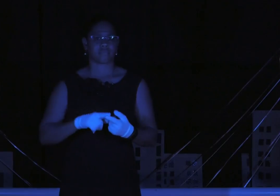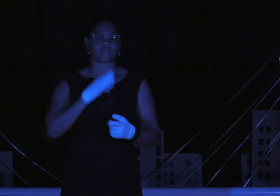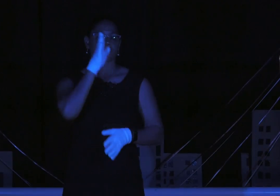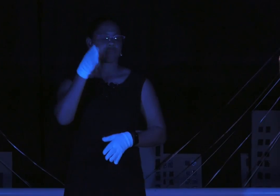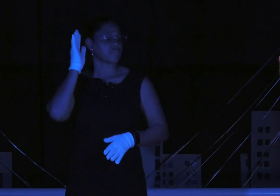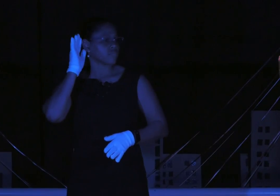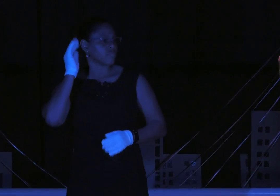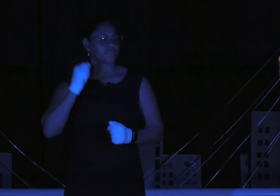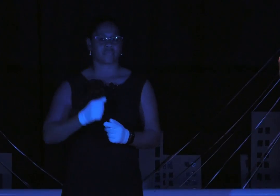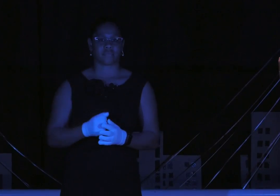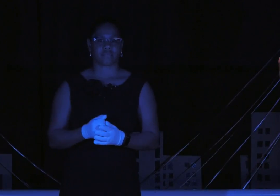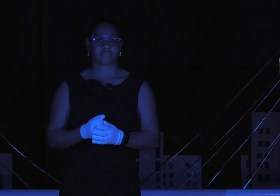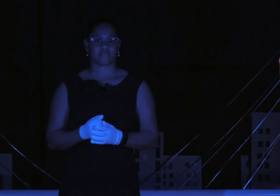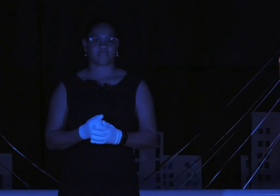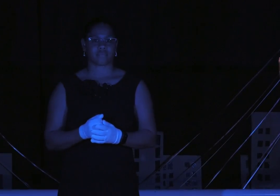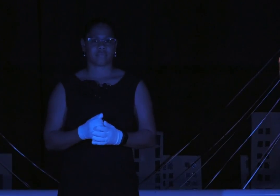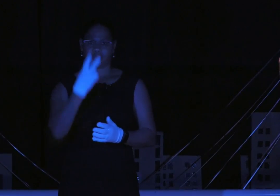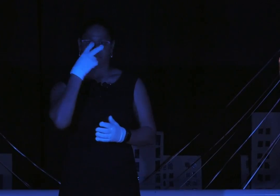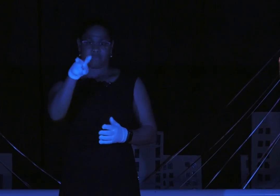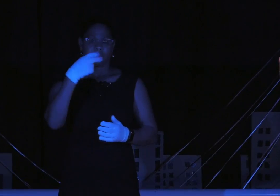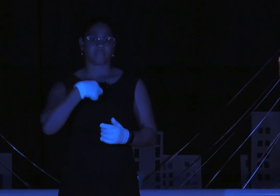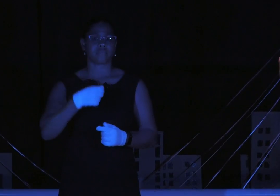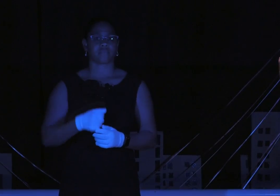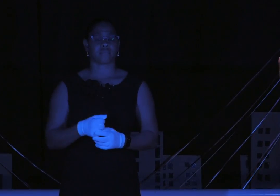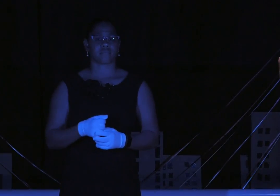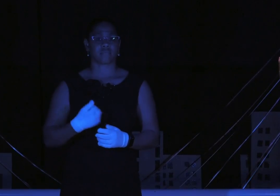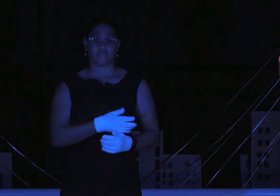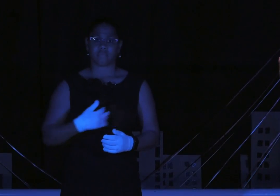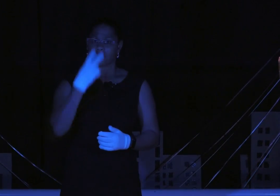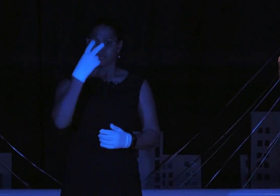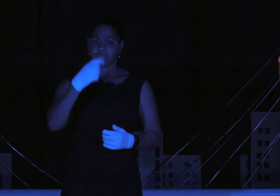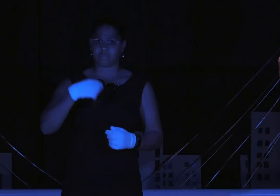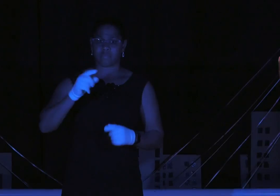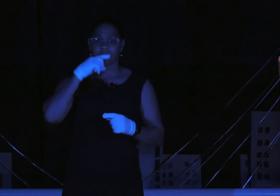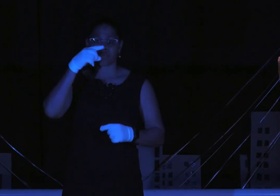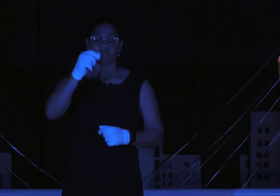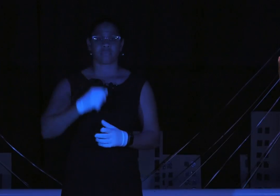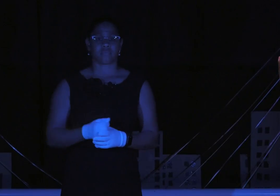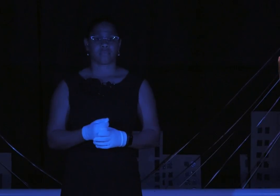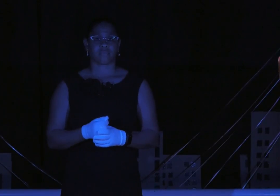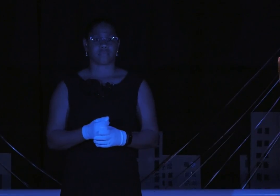heard. Look at me and see me speak. See me